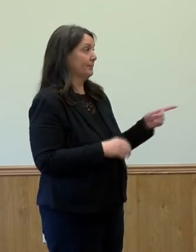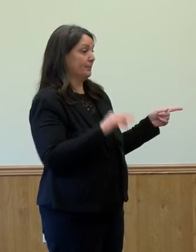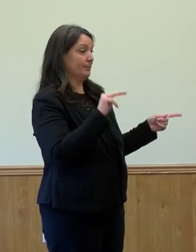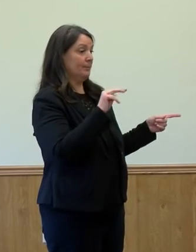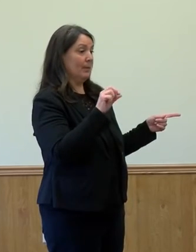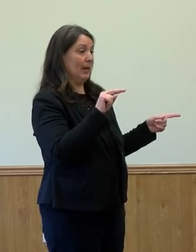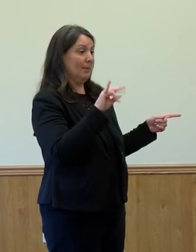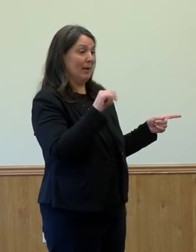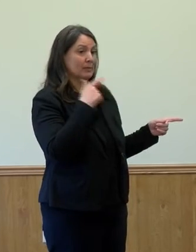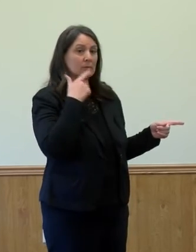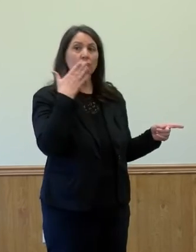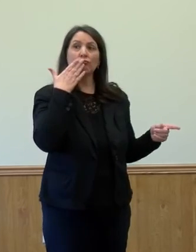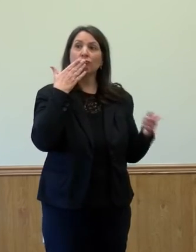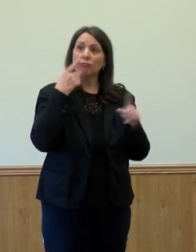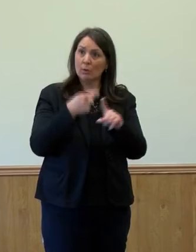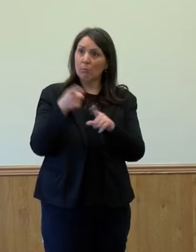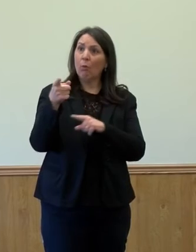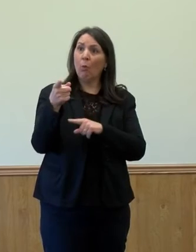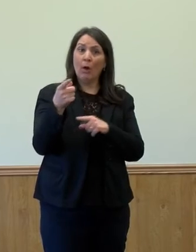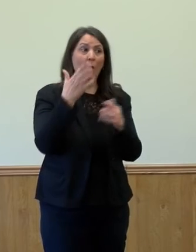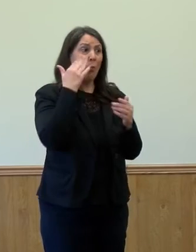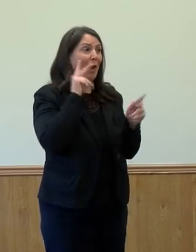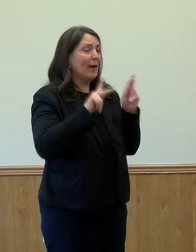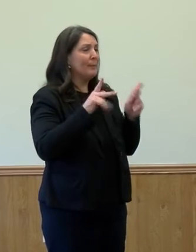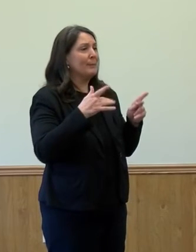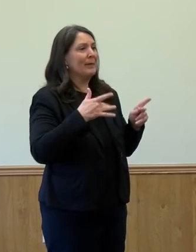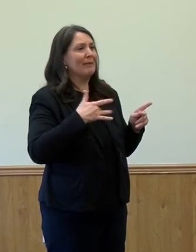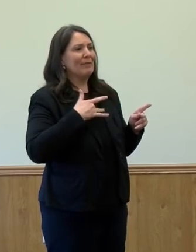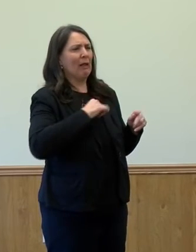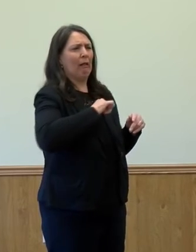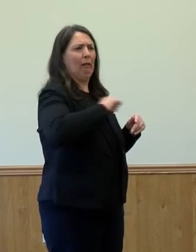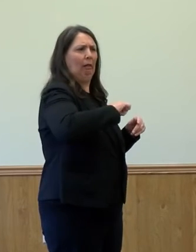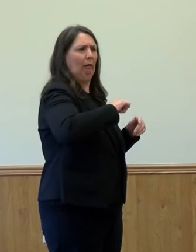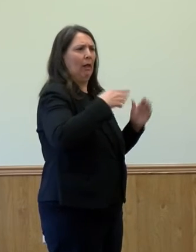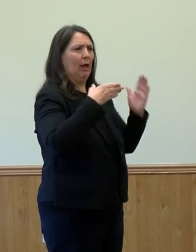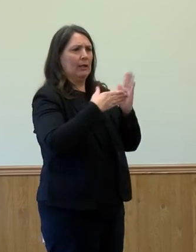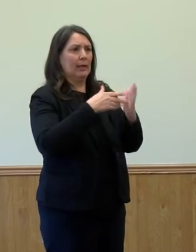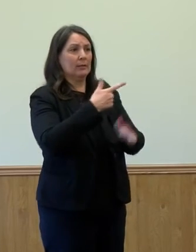about vaccine hesitancy and why people still are not choosing to do it.